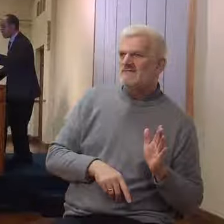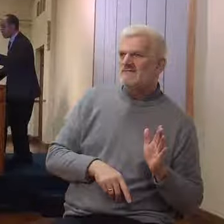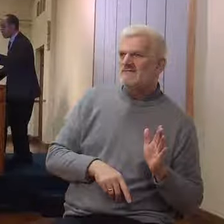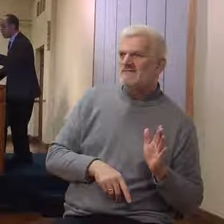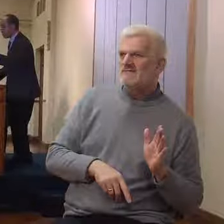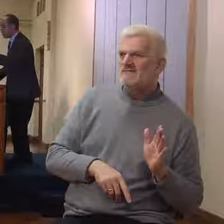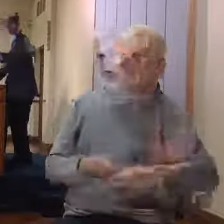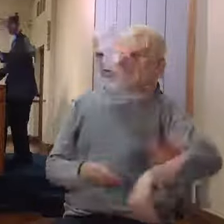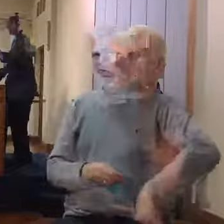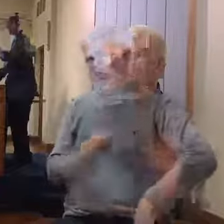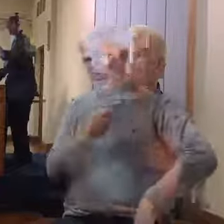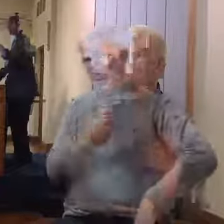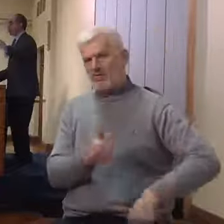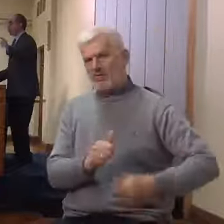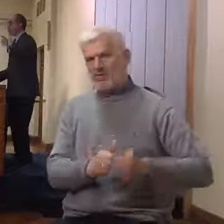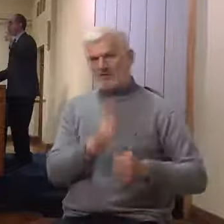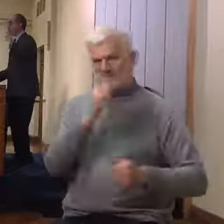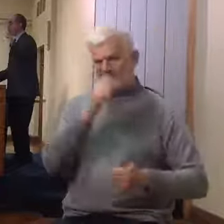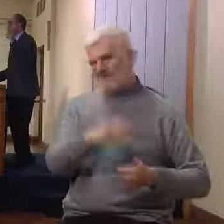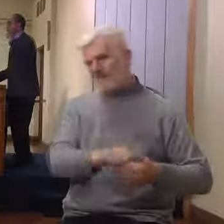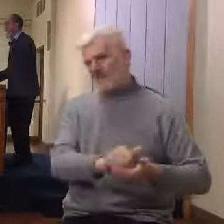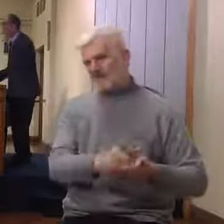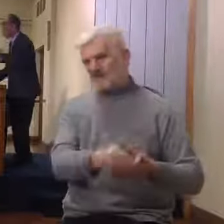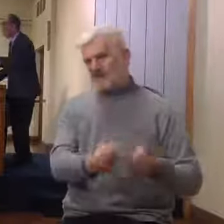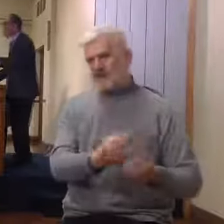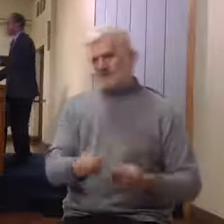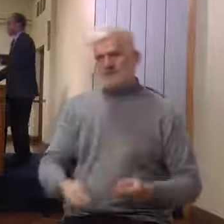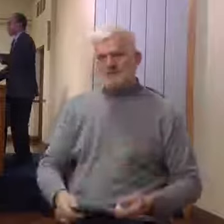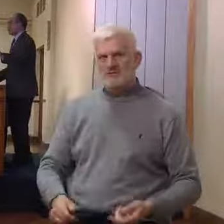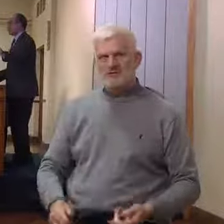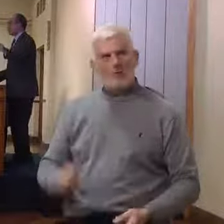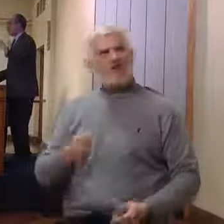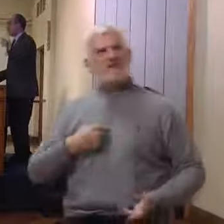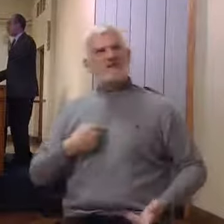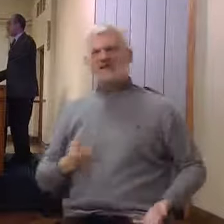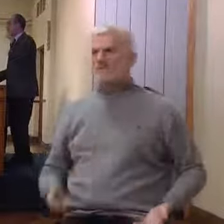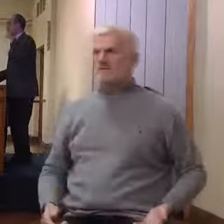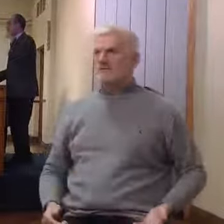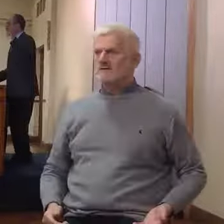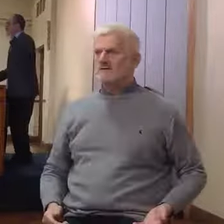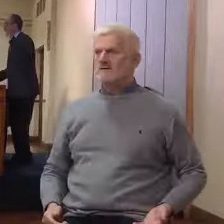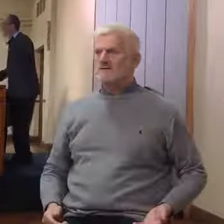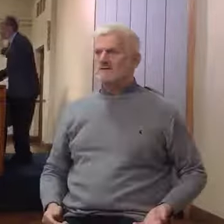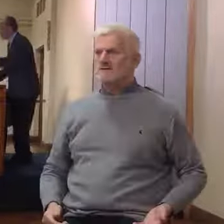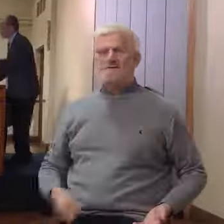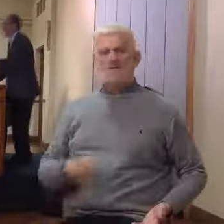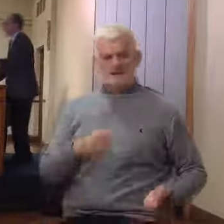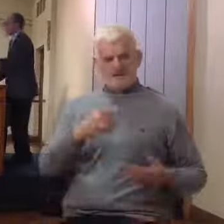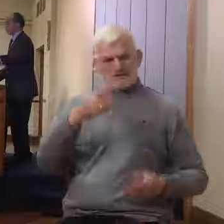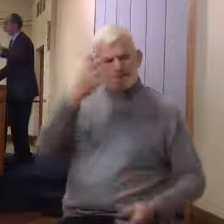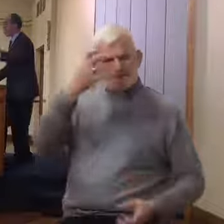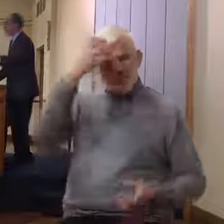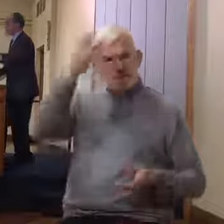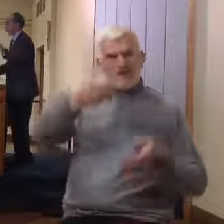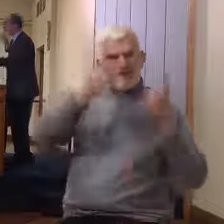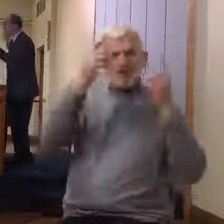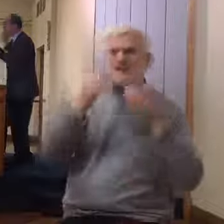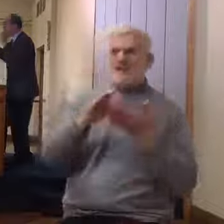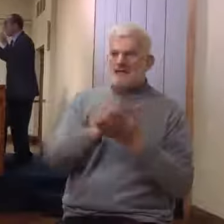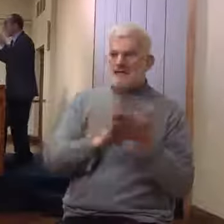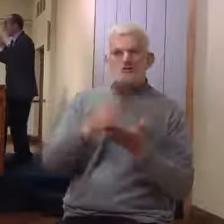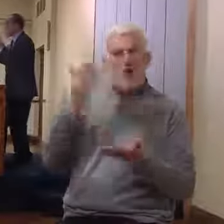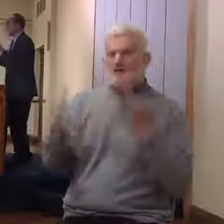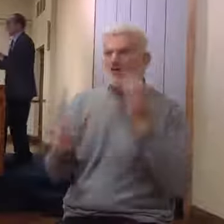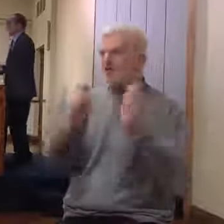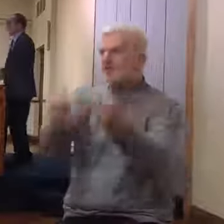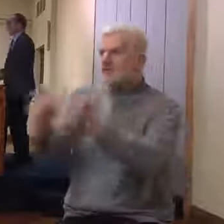Just what authorities? Authority means injustice. Authority means autocracy. That's what